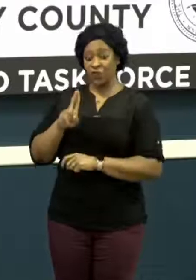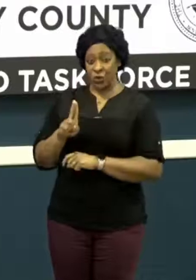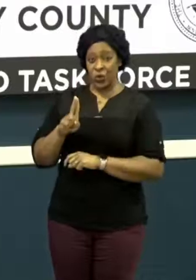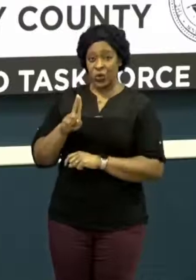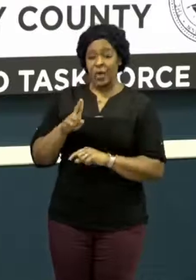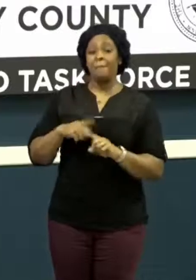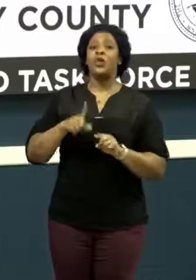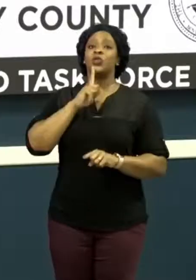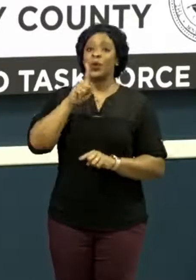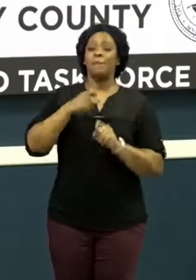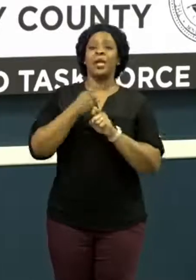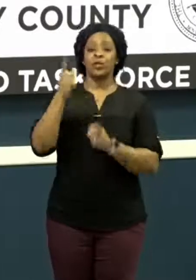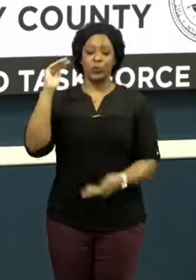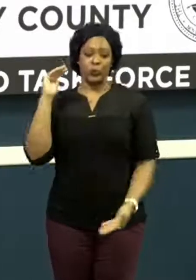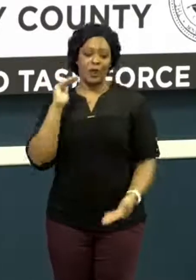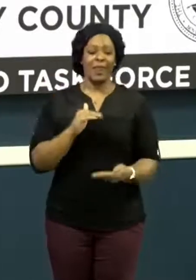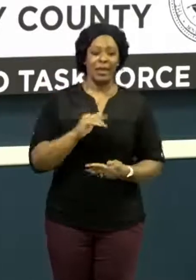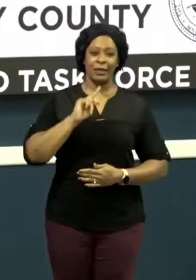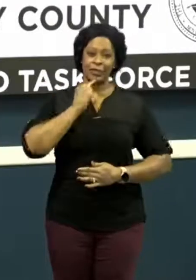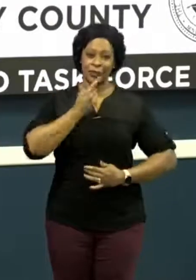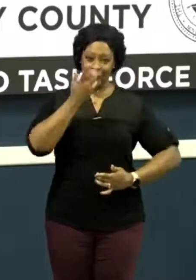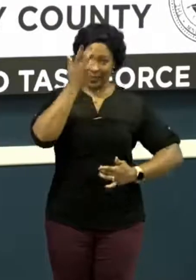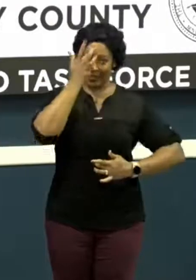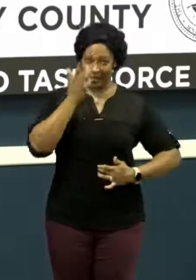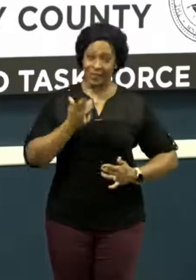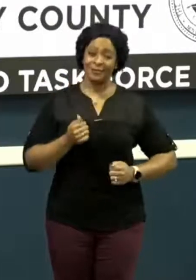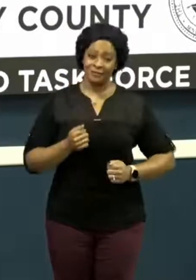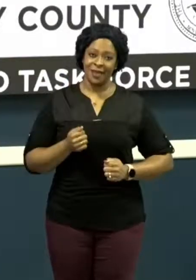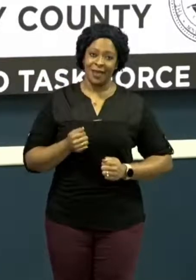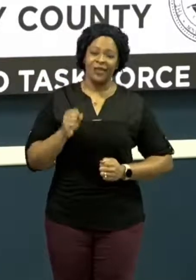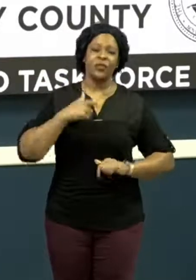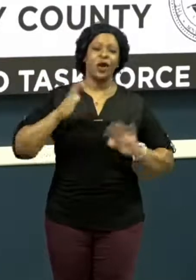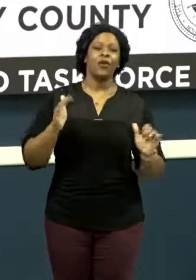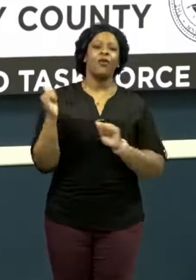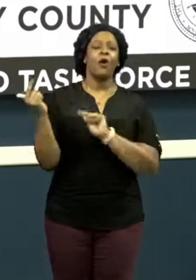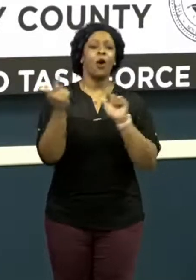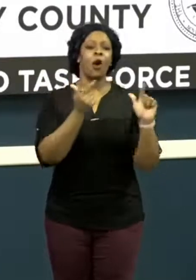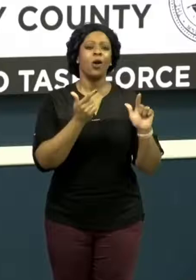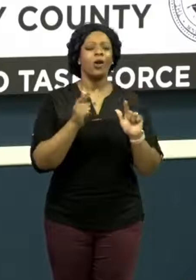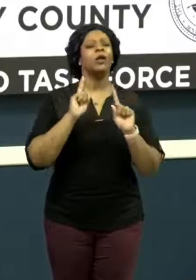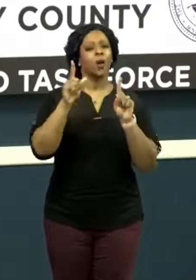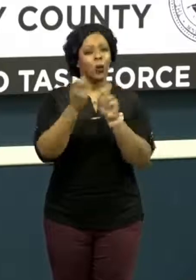but it sure does make your symptoms a heck of a lot less. So I encourage you all to